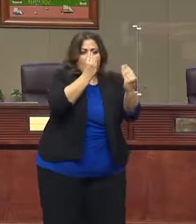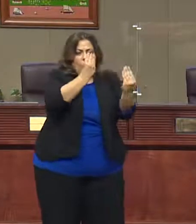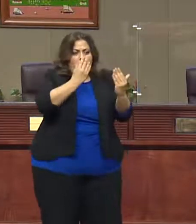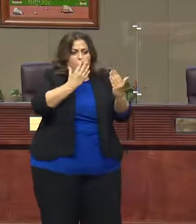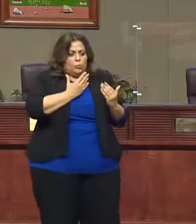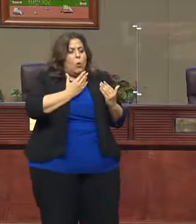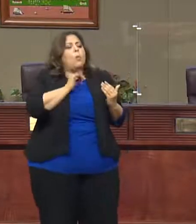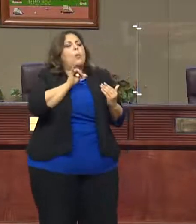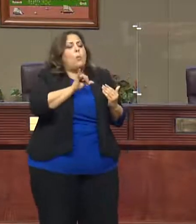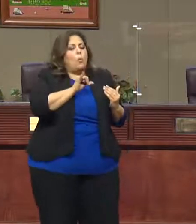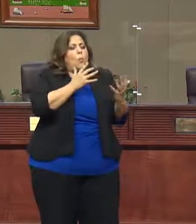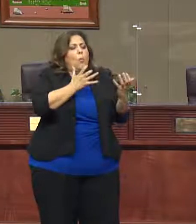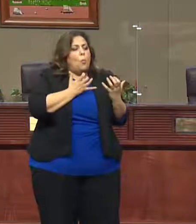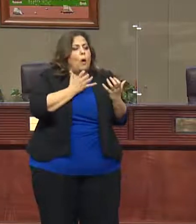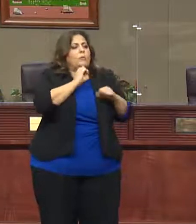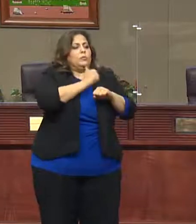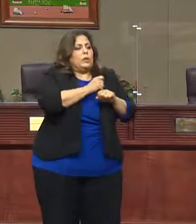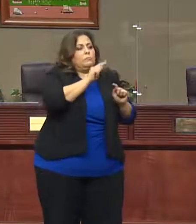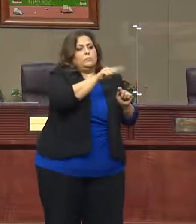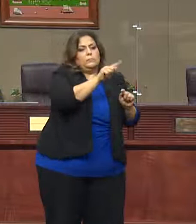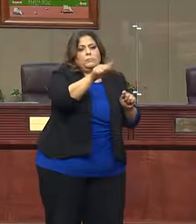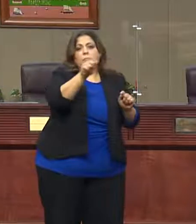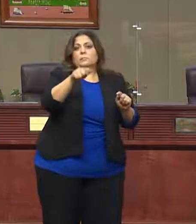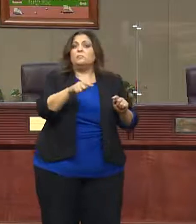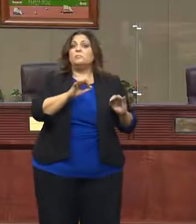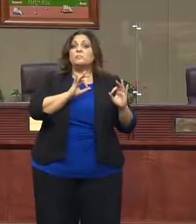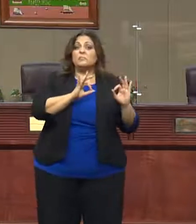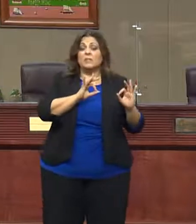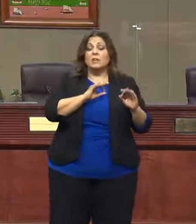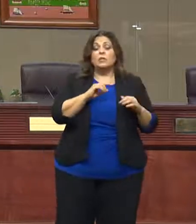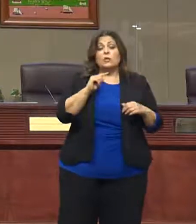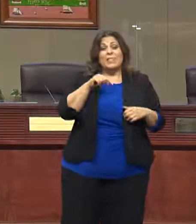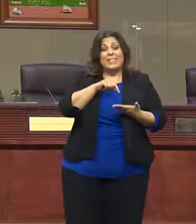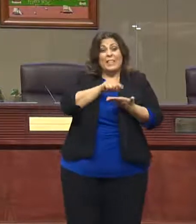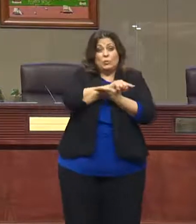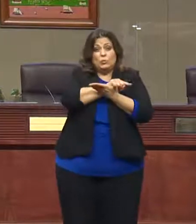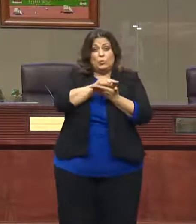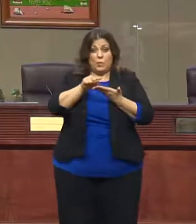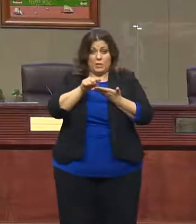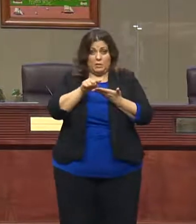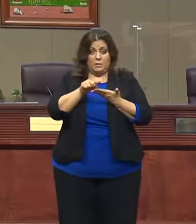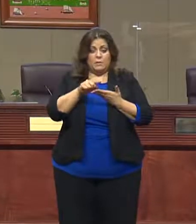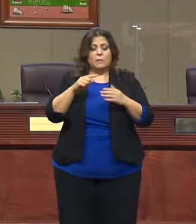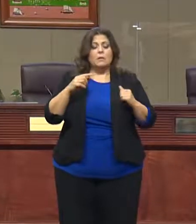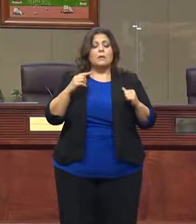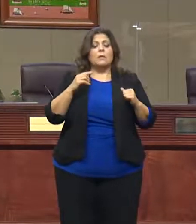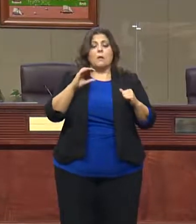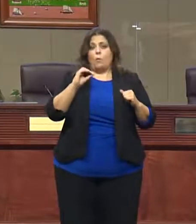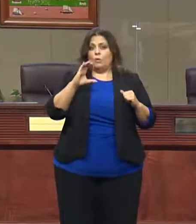week, this was the first week that Orange County took a site, Barber Park, where we are